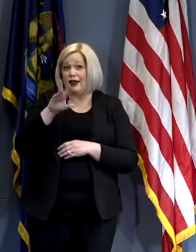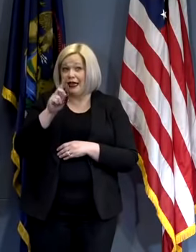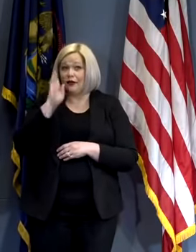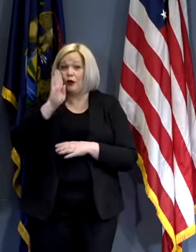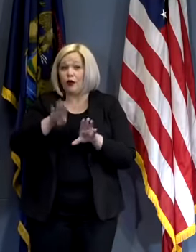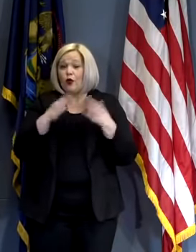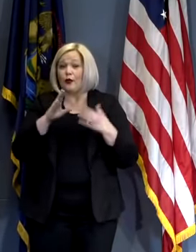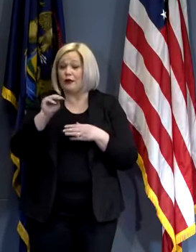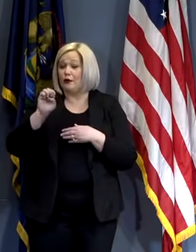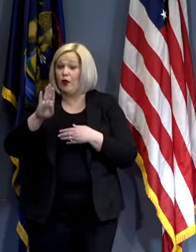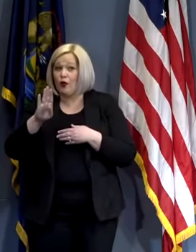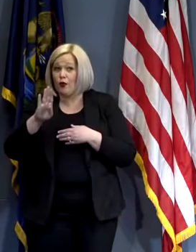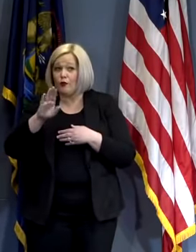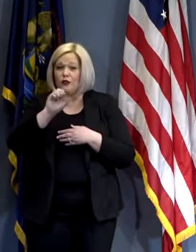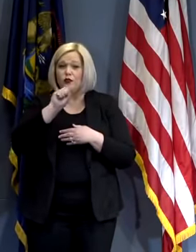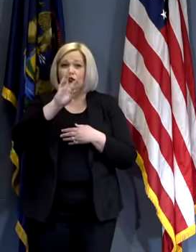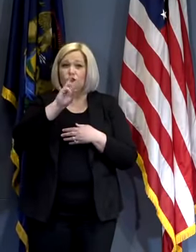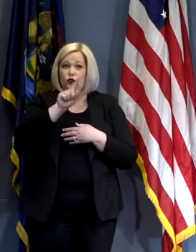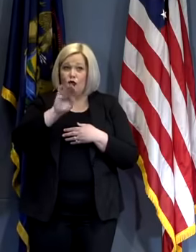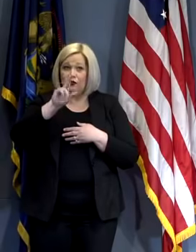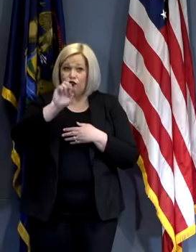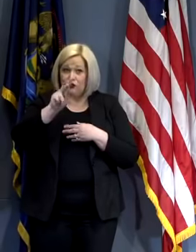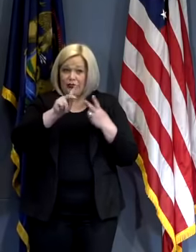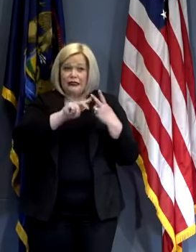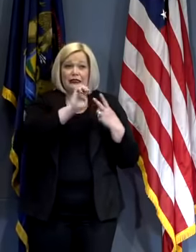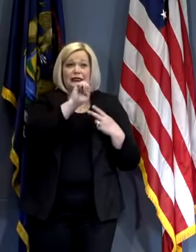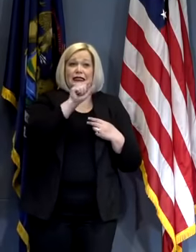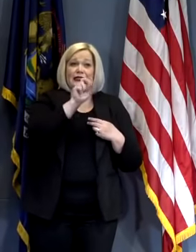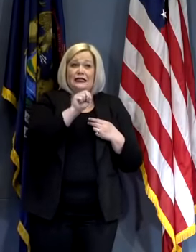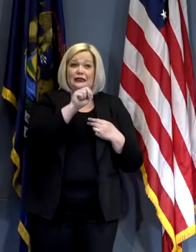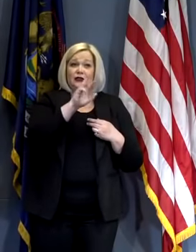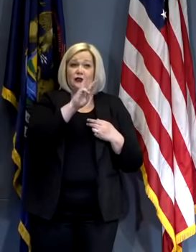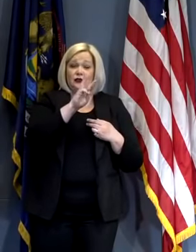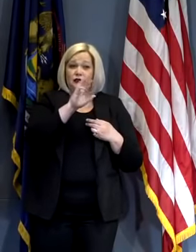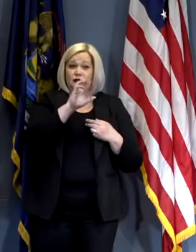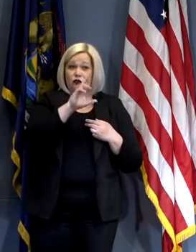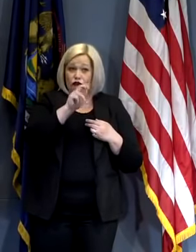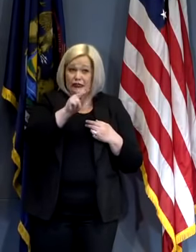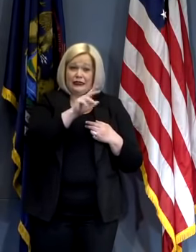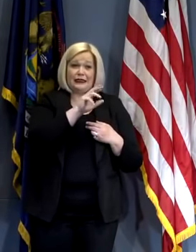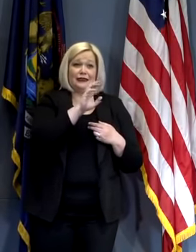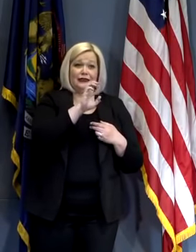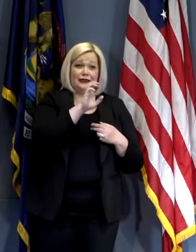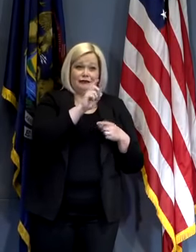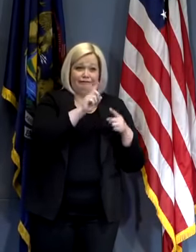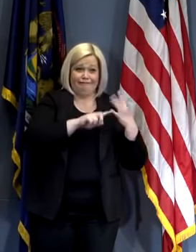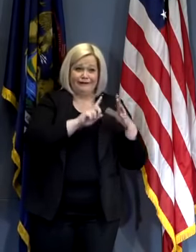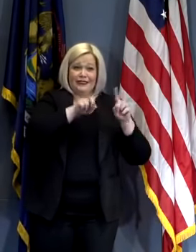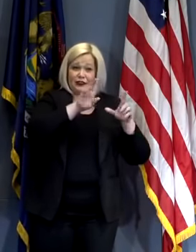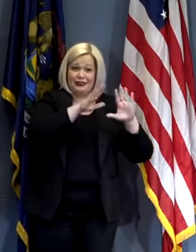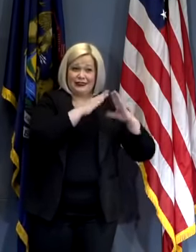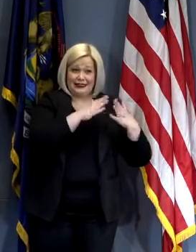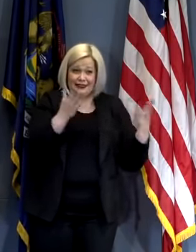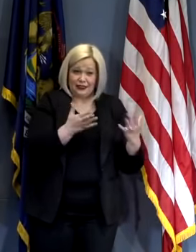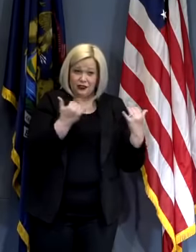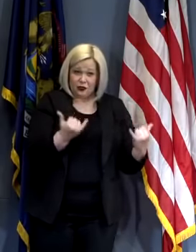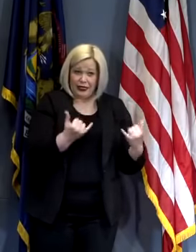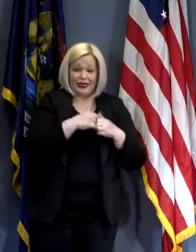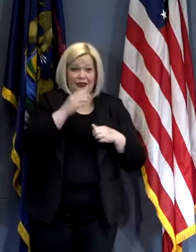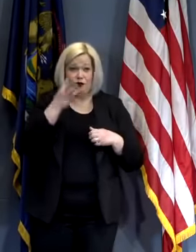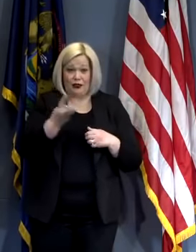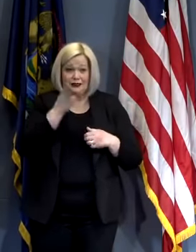Macomb, Swartz Creek, Eaton Rapids, Kentwood, and Saginaw locations today and Wednesday. So go to